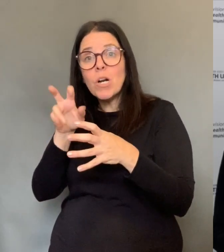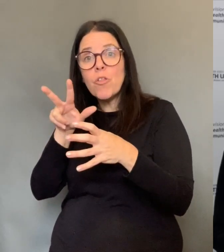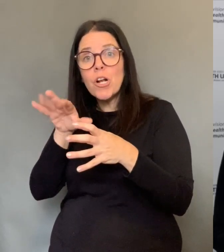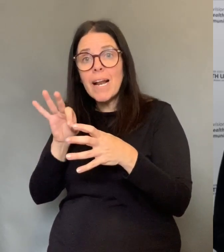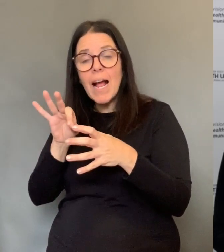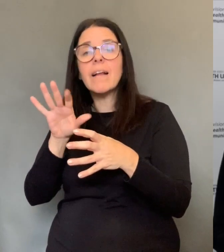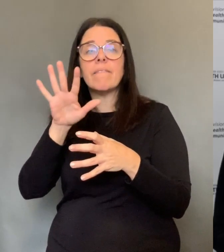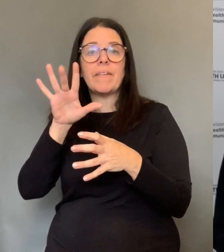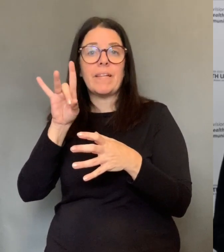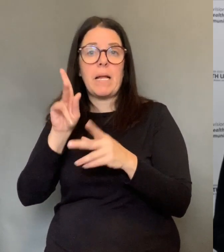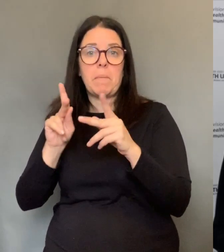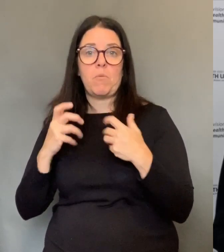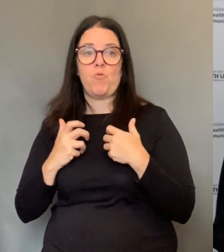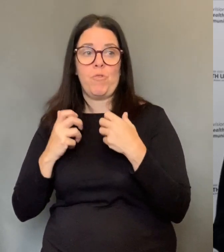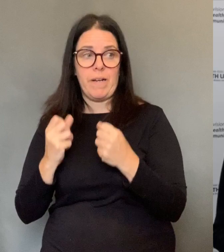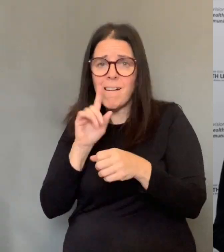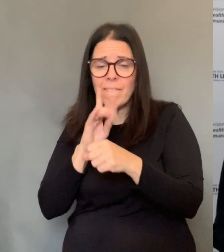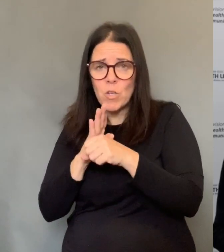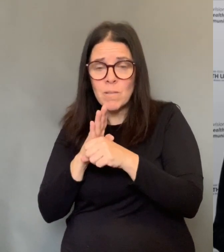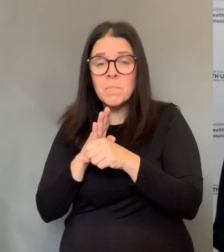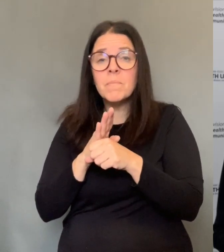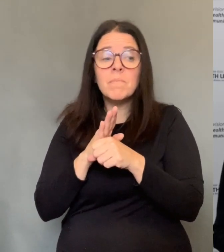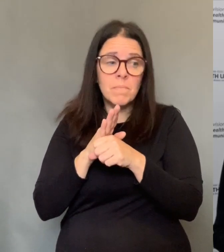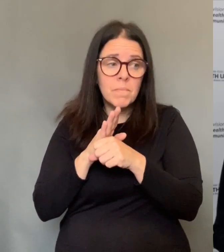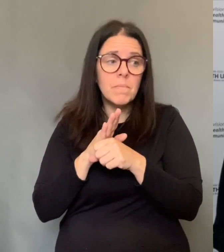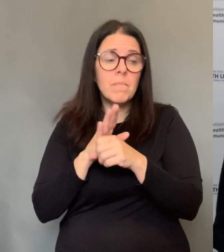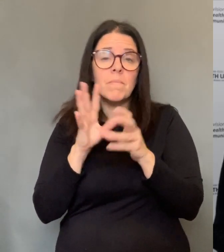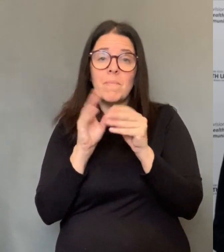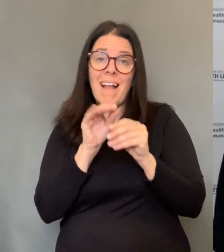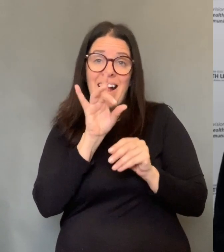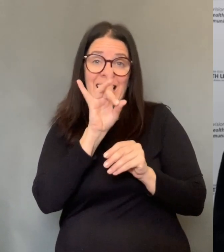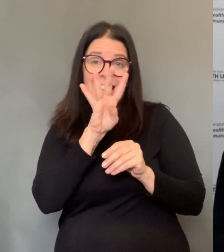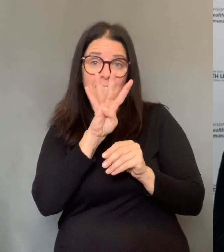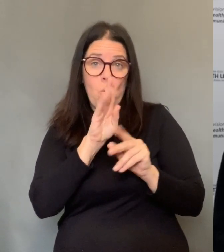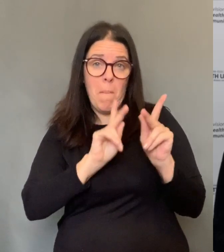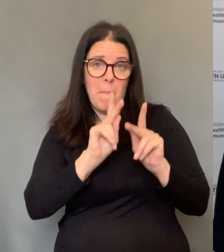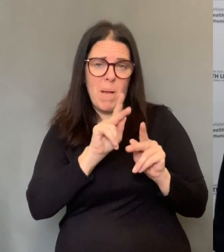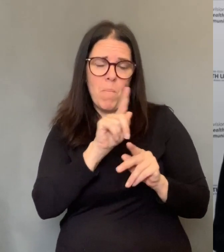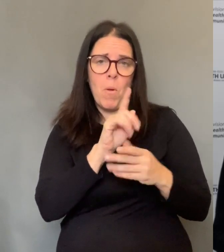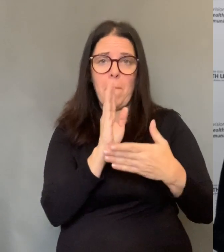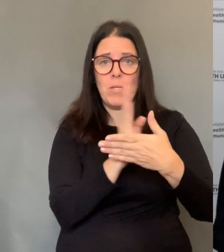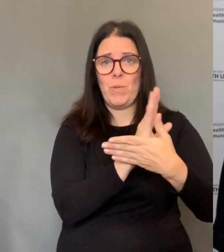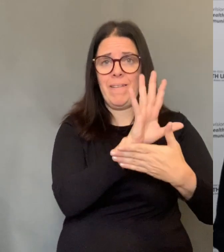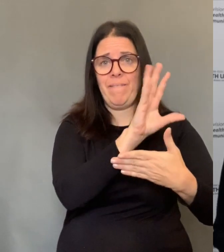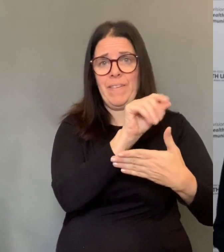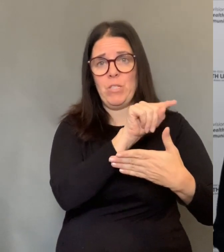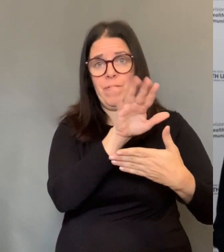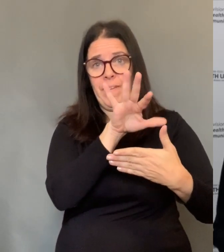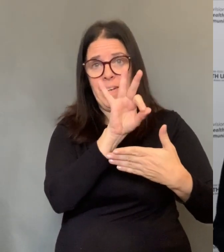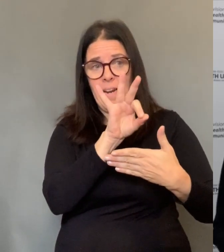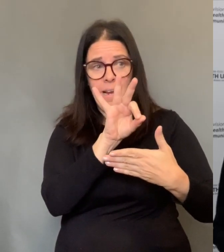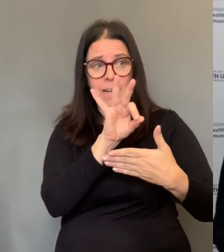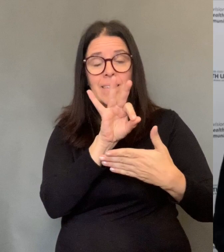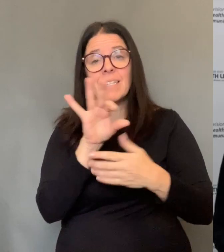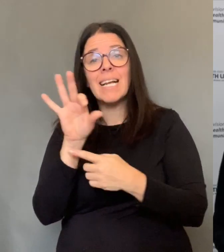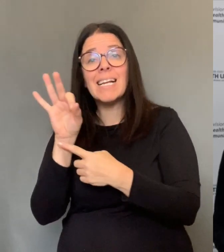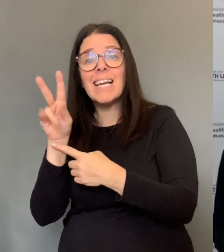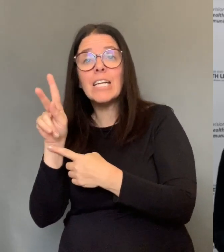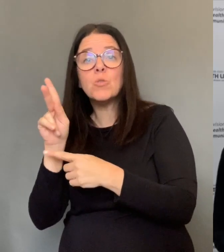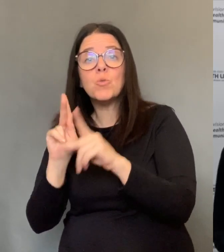people to COVID-19. 13 deaths have occurred in long-term care and retirement